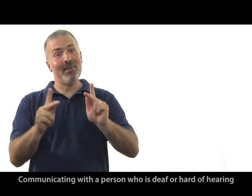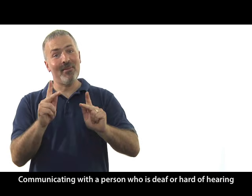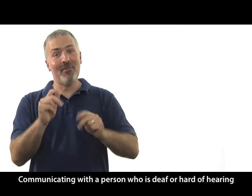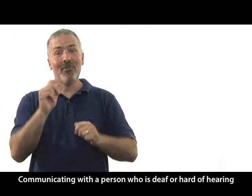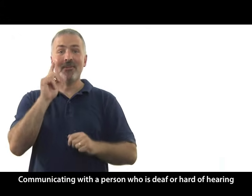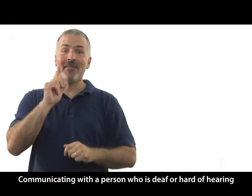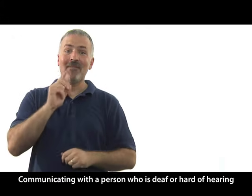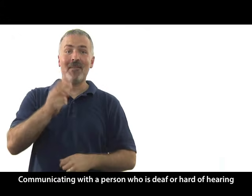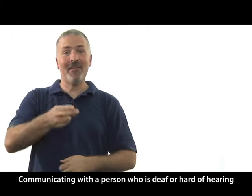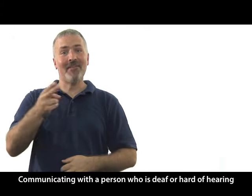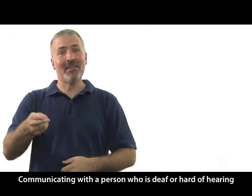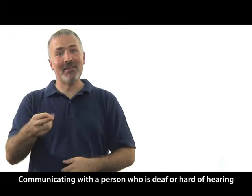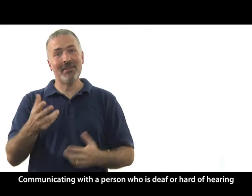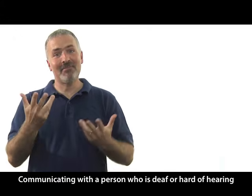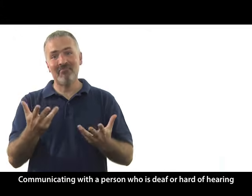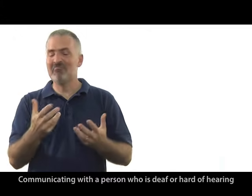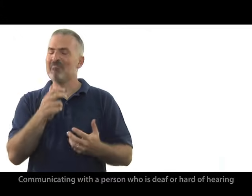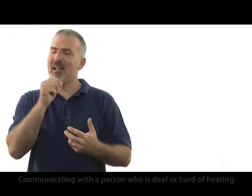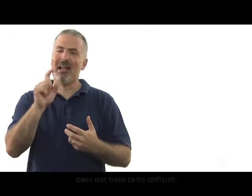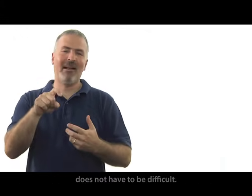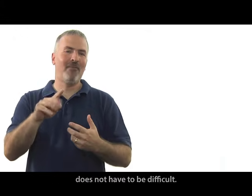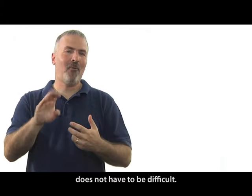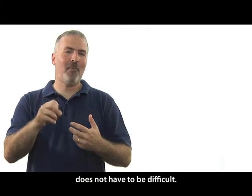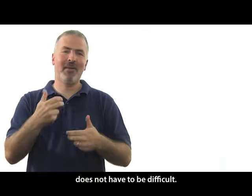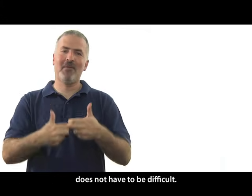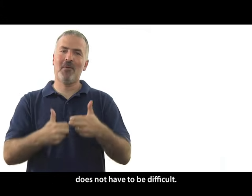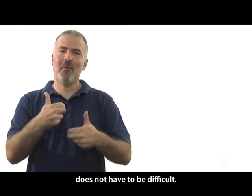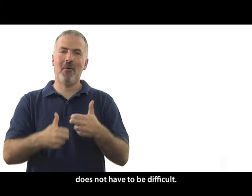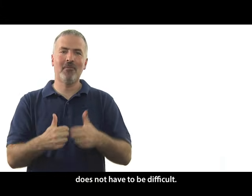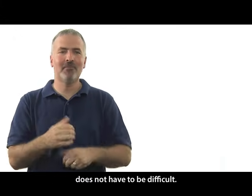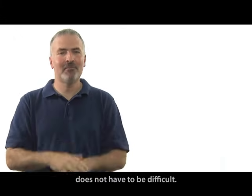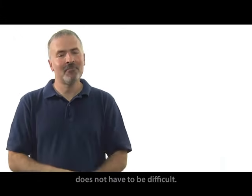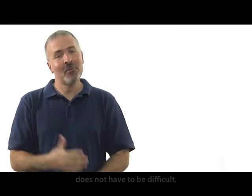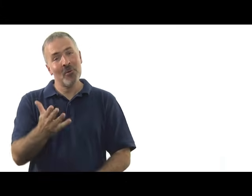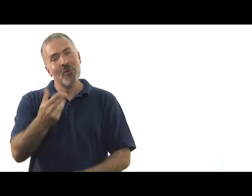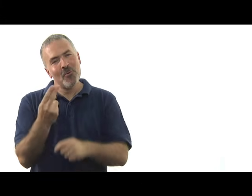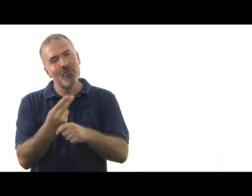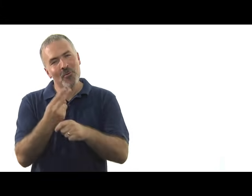Communicating with a person who is deaf or hard of hearing does not have to be difficult.